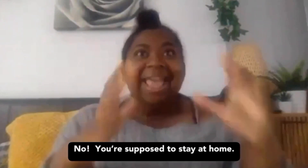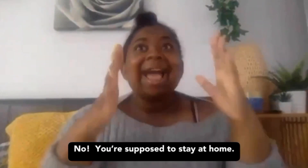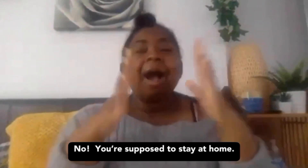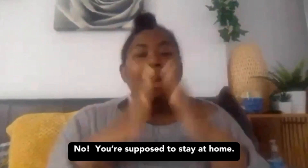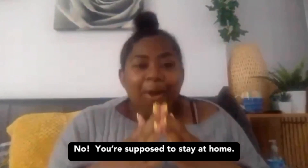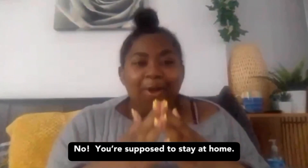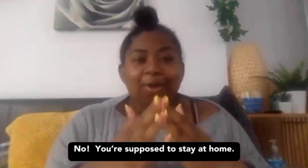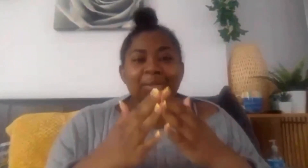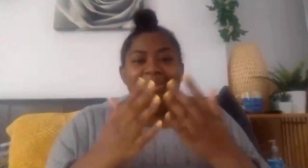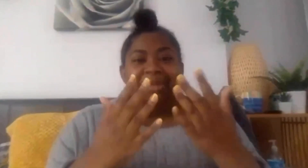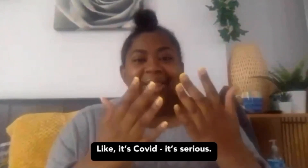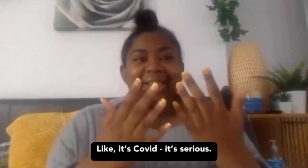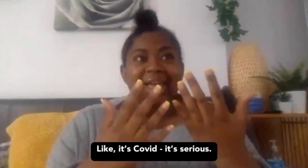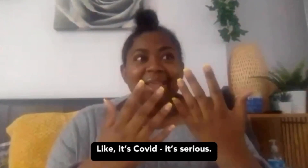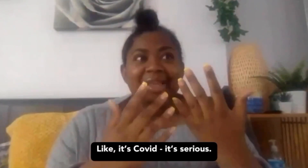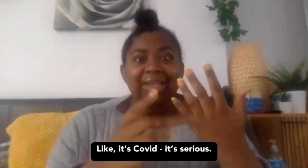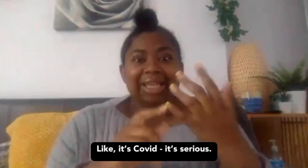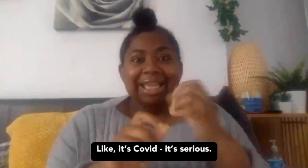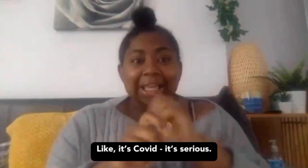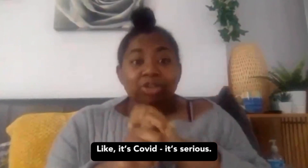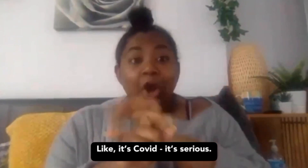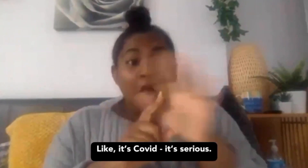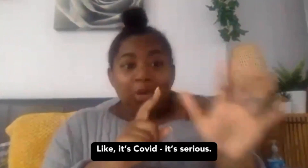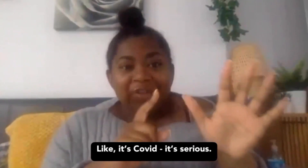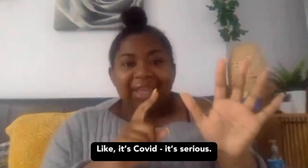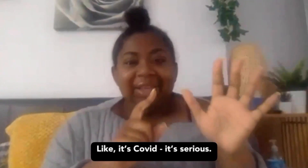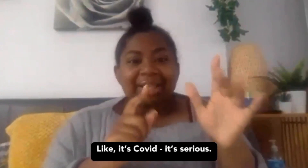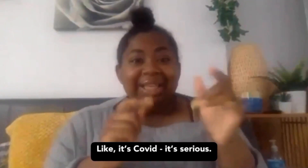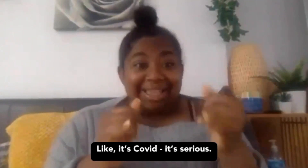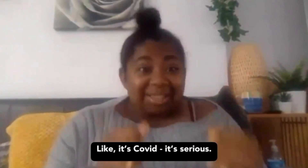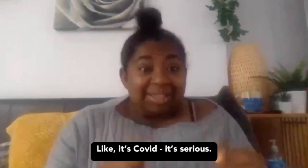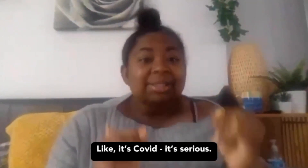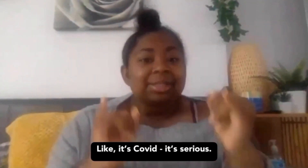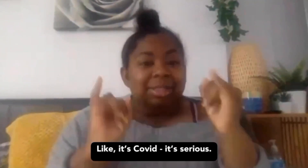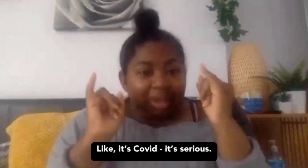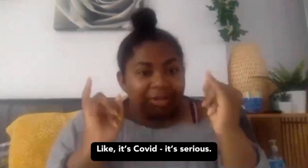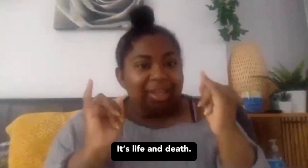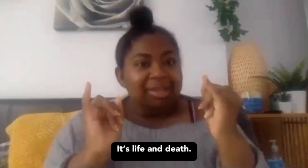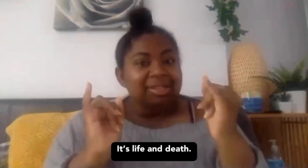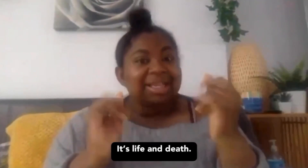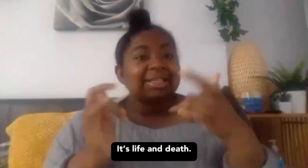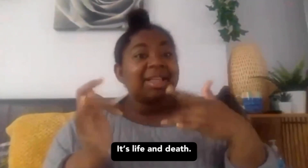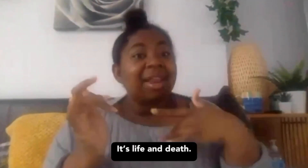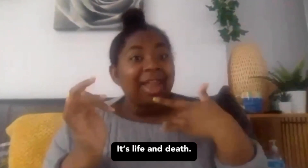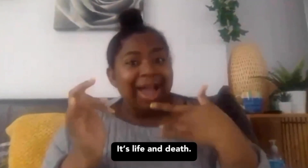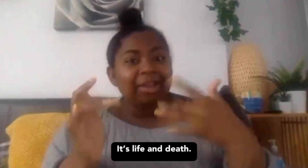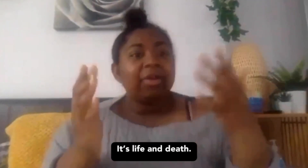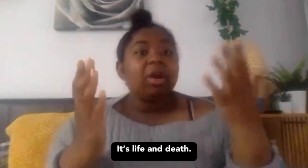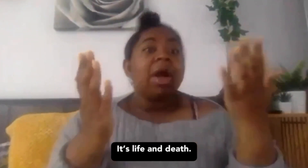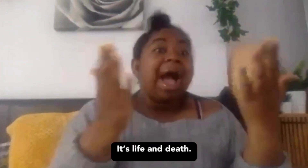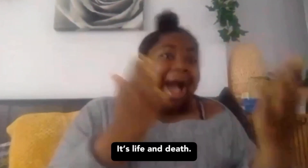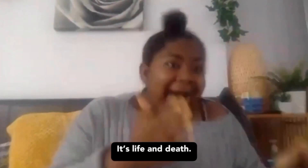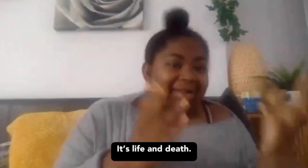at home. Like, it's COVID, it's serious, it's life and